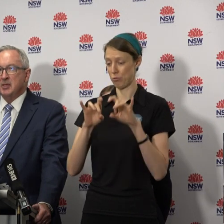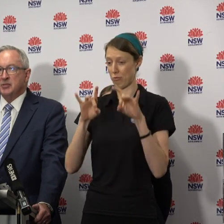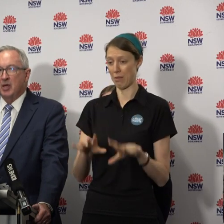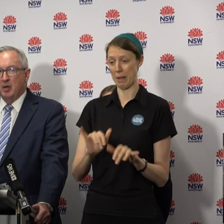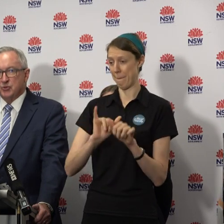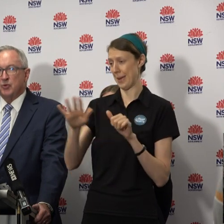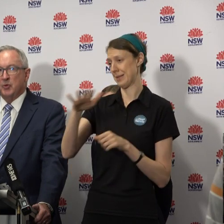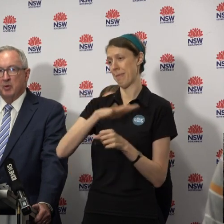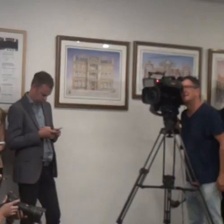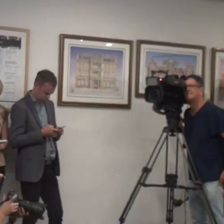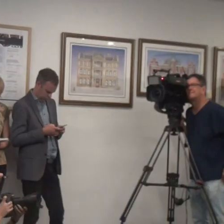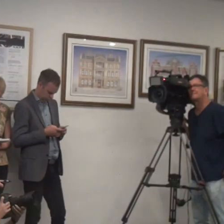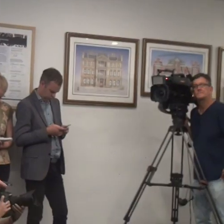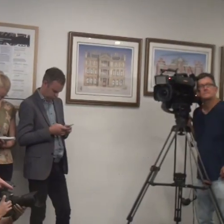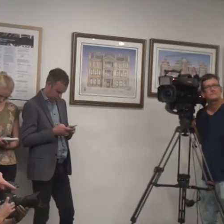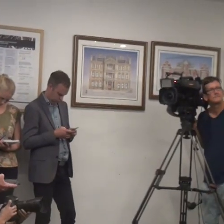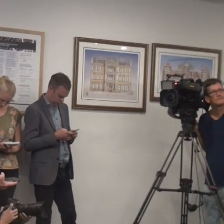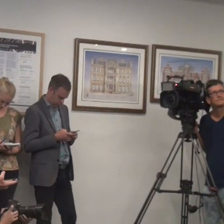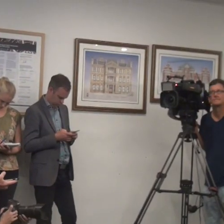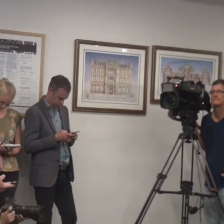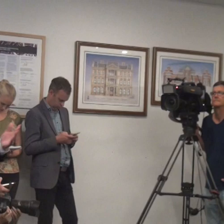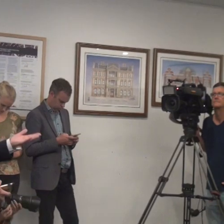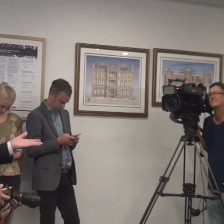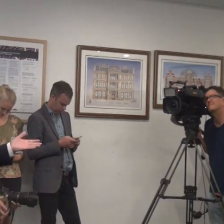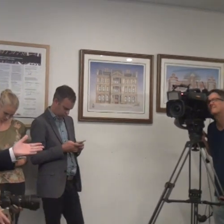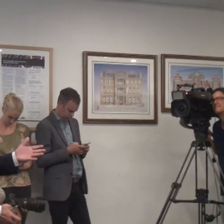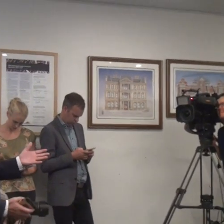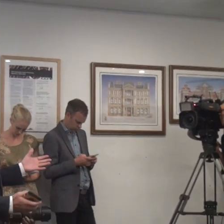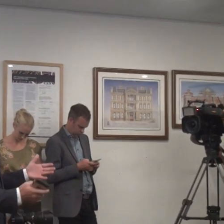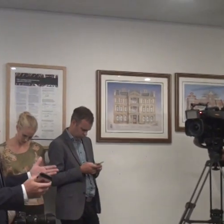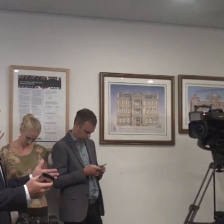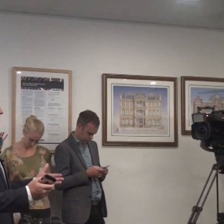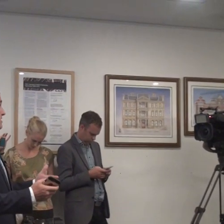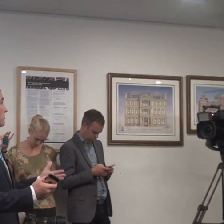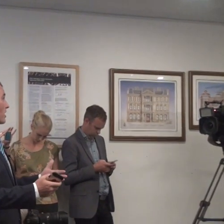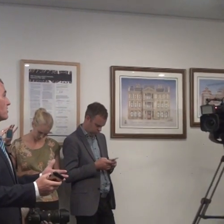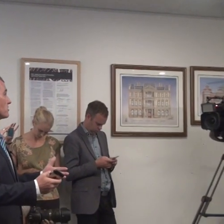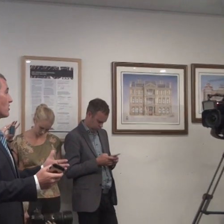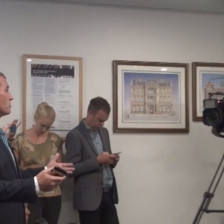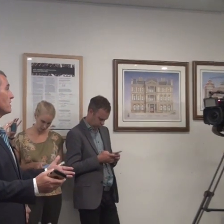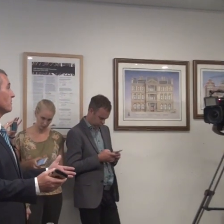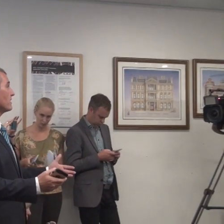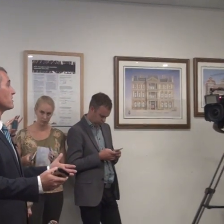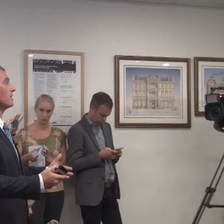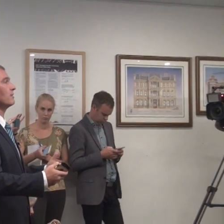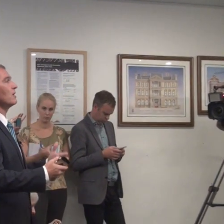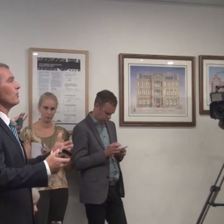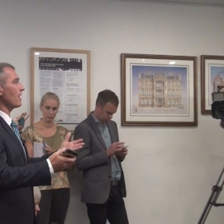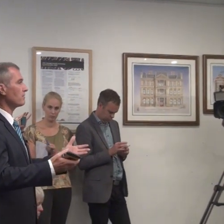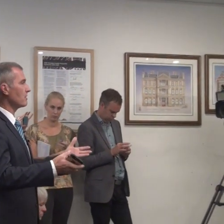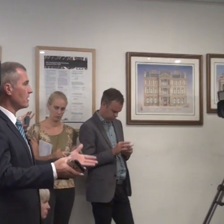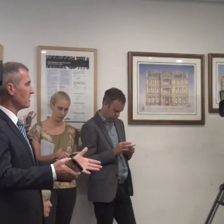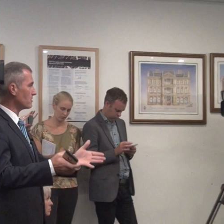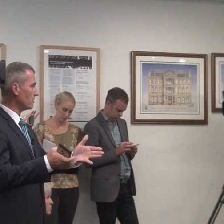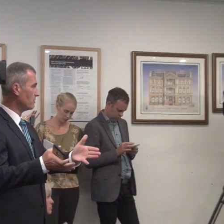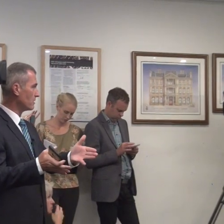time. So I'm sure that we will handle those issues as they arise. Thank you. Can we expect some changes to those big events? I mean,